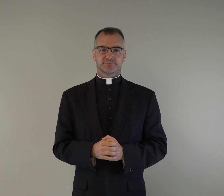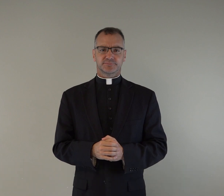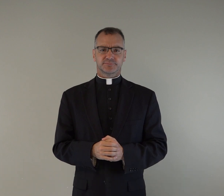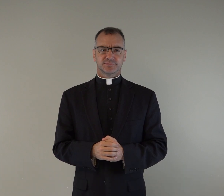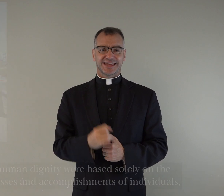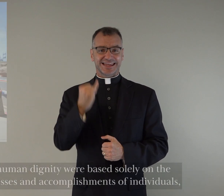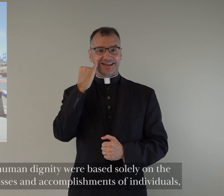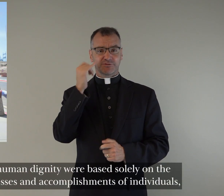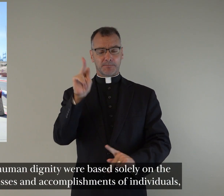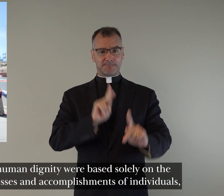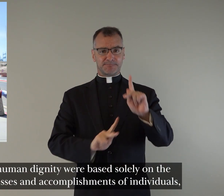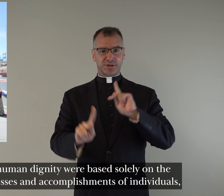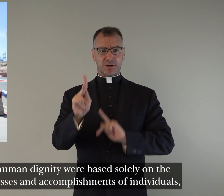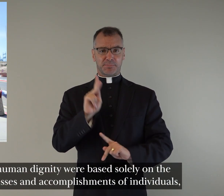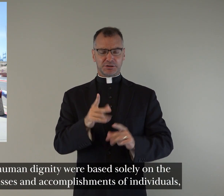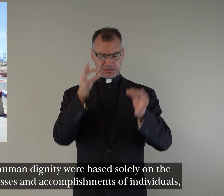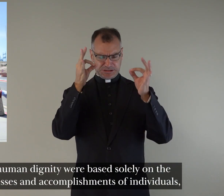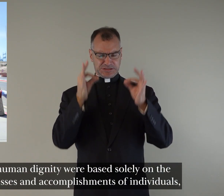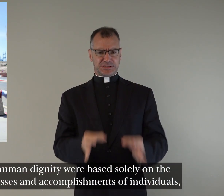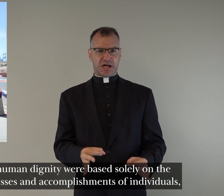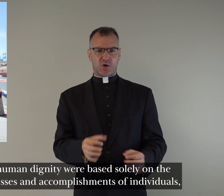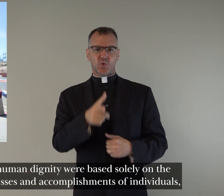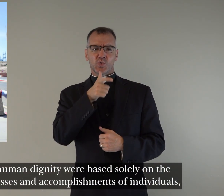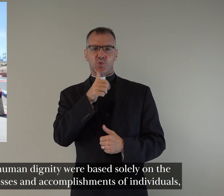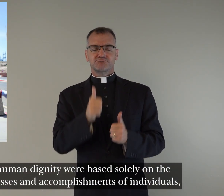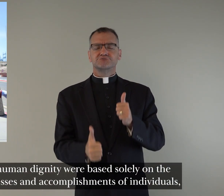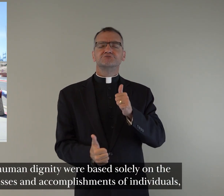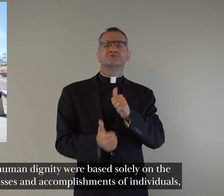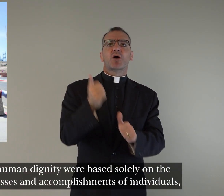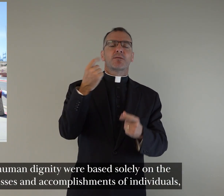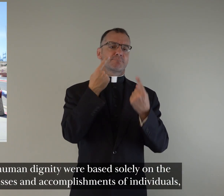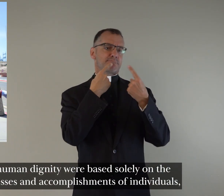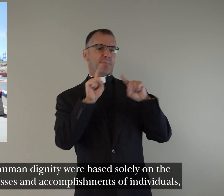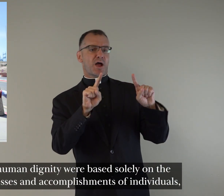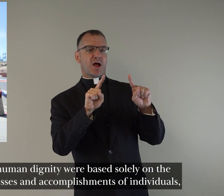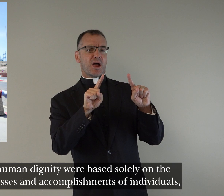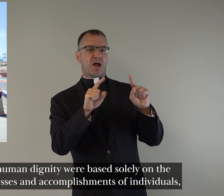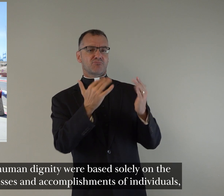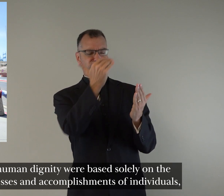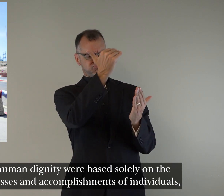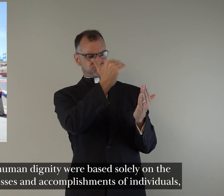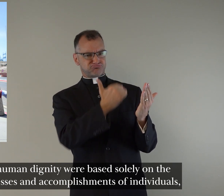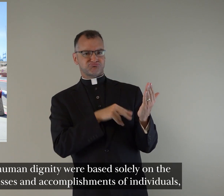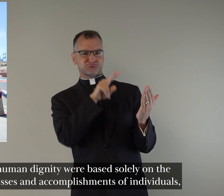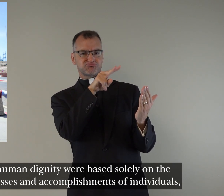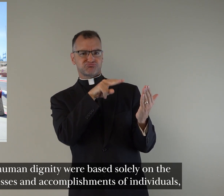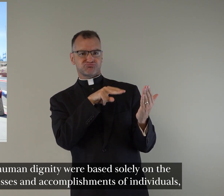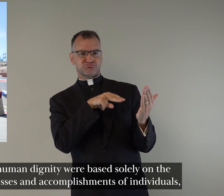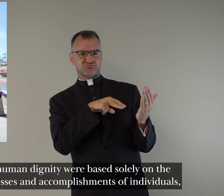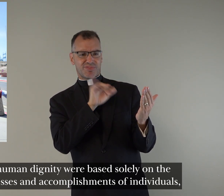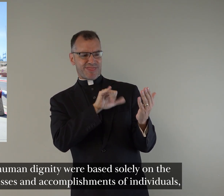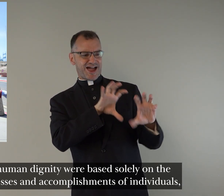If human dignity were based solely on the successes and accomplishments of individuals,